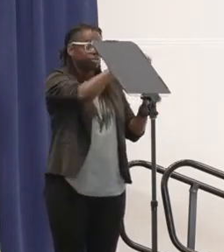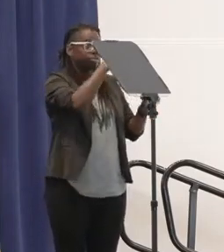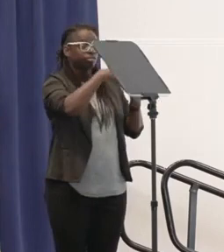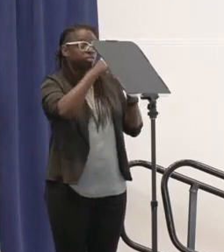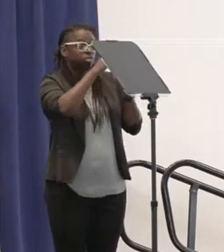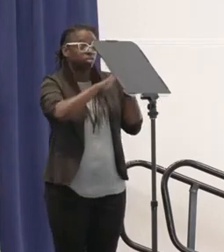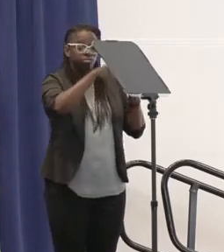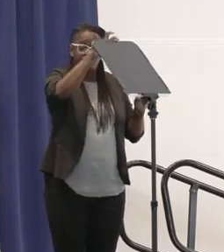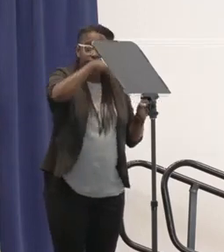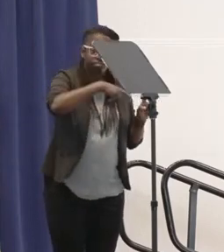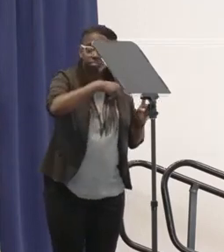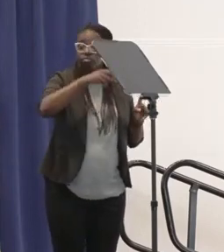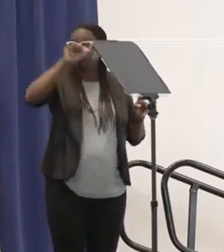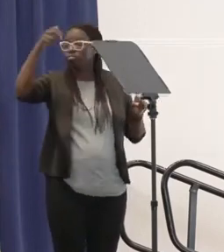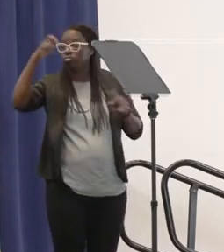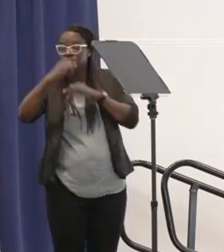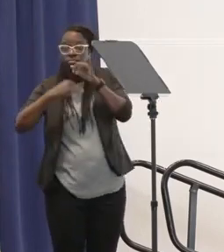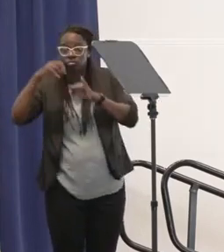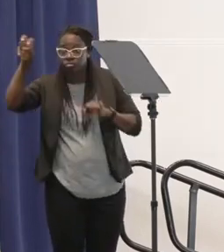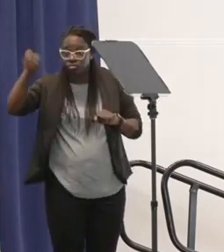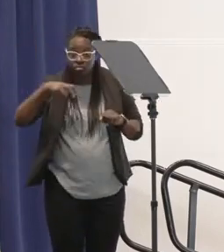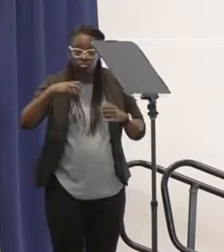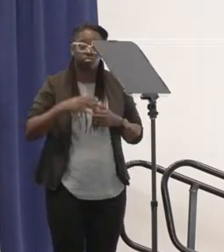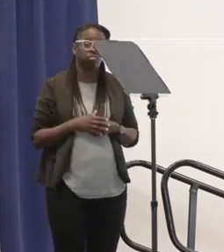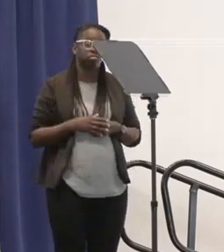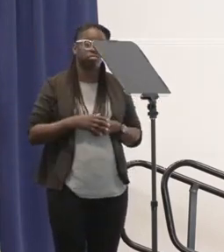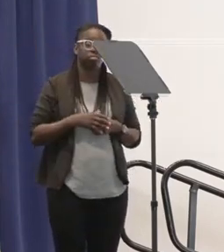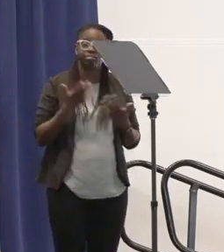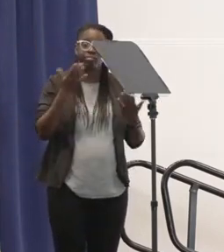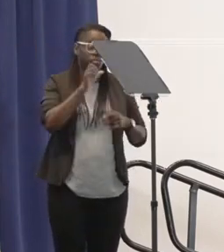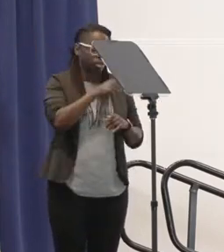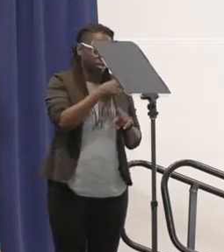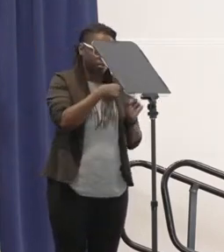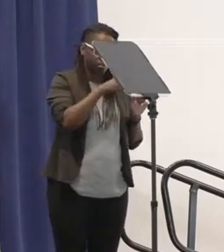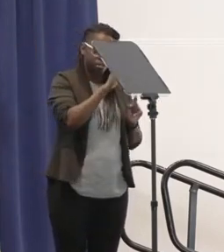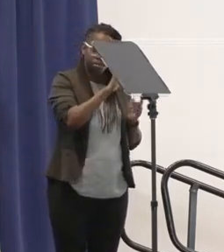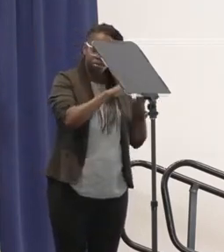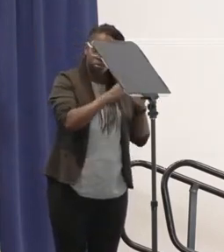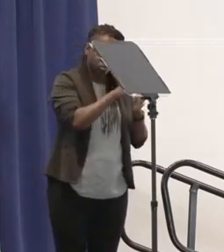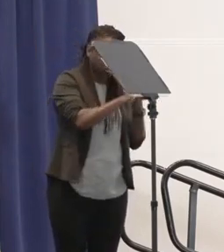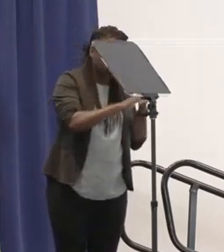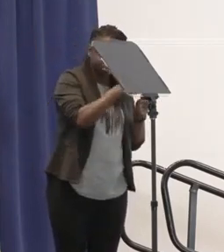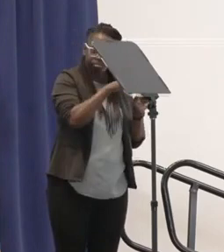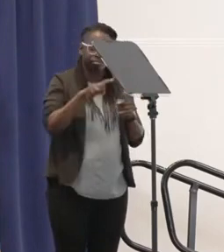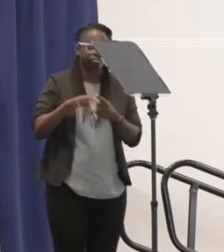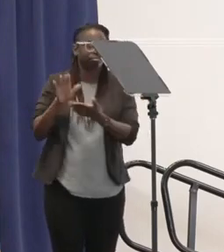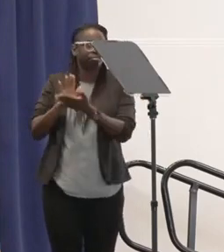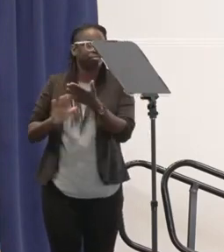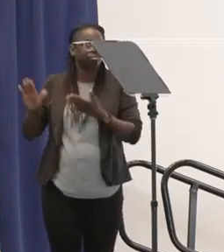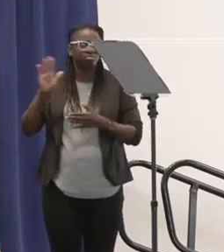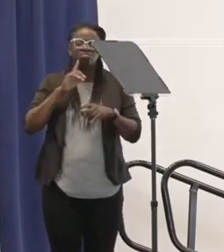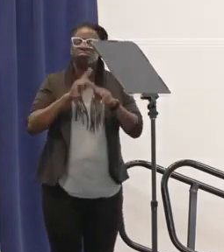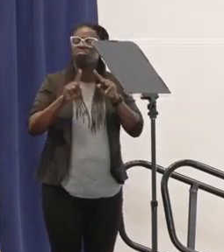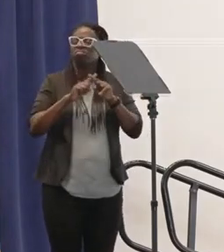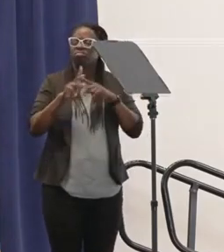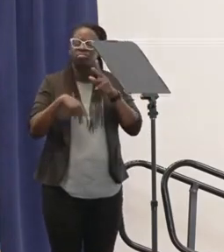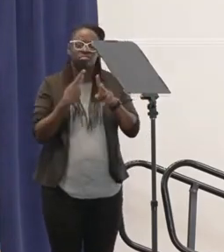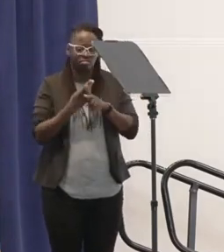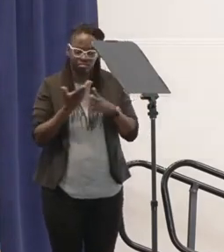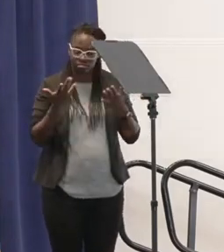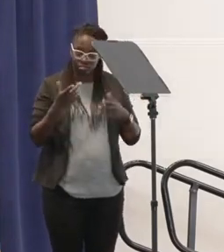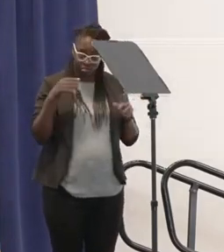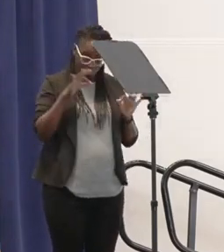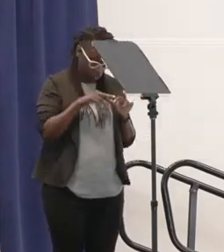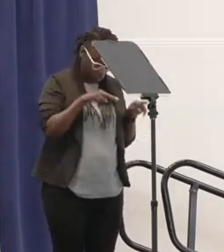Massachusetts community colleges. You can develop more robust relationships with our middle schools and our high schools